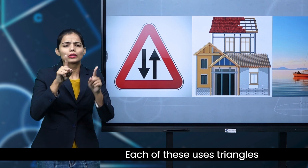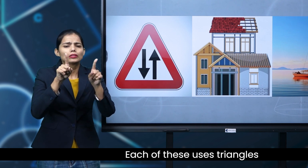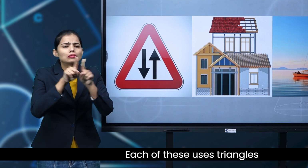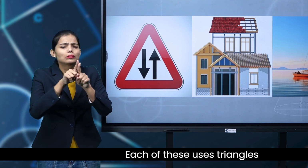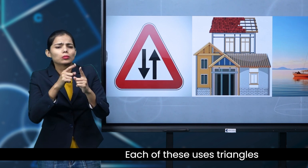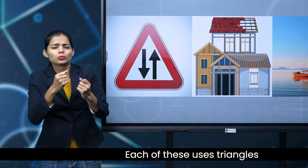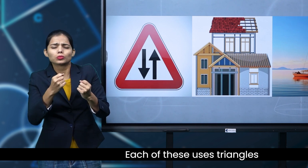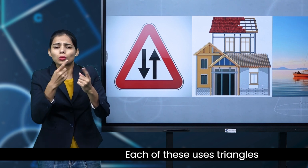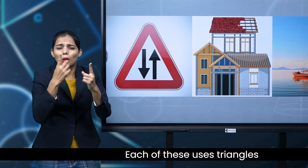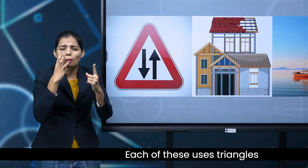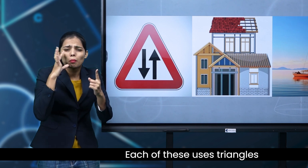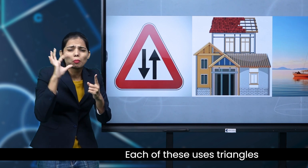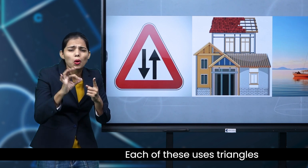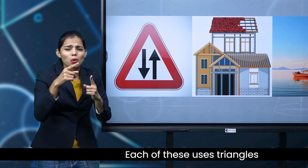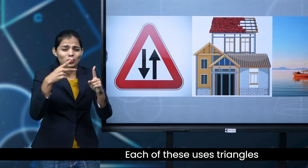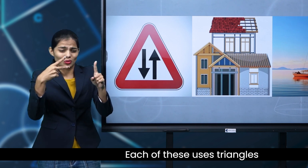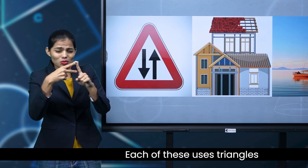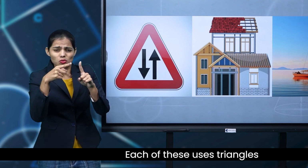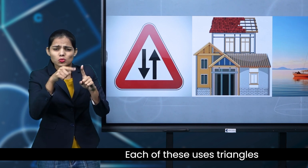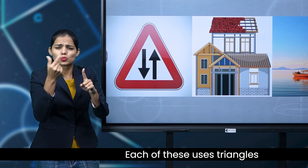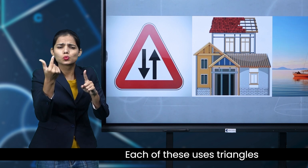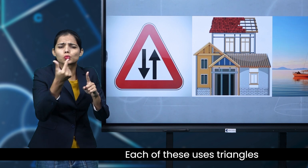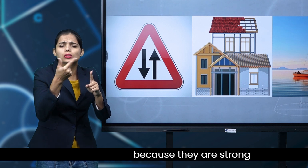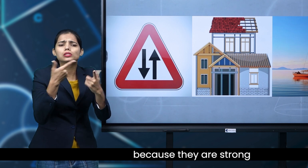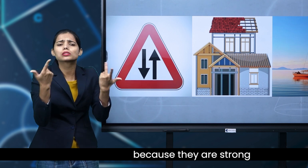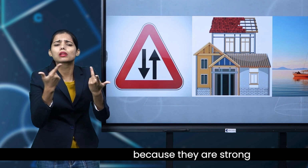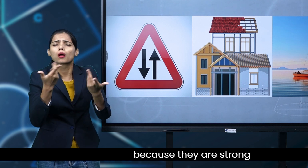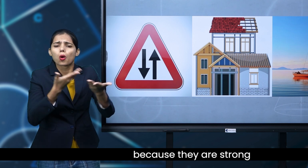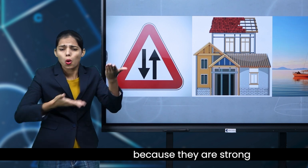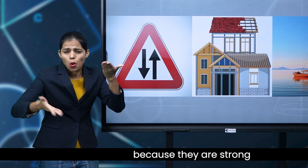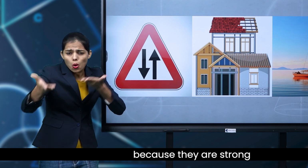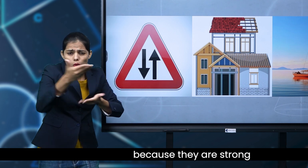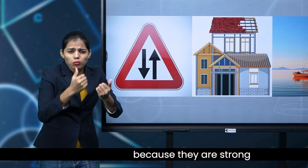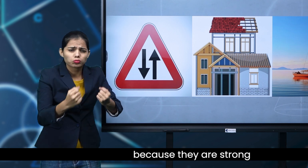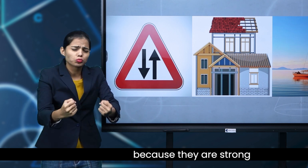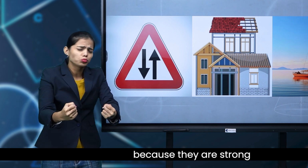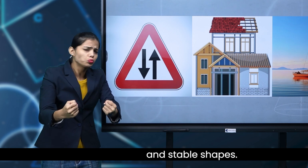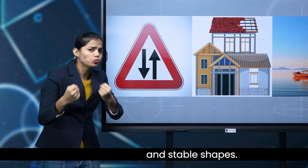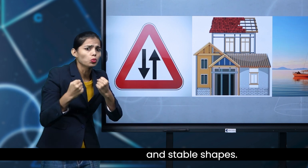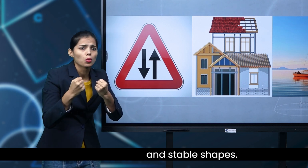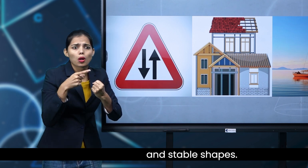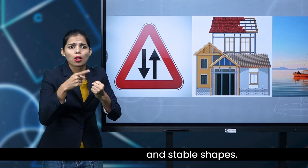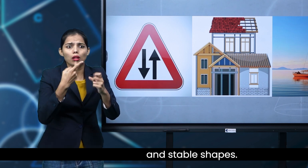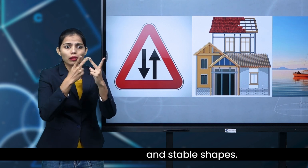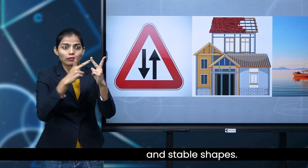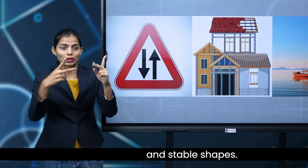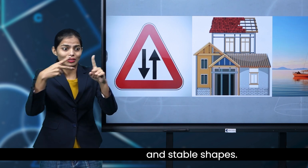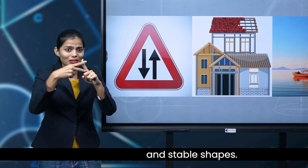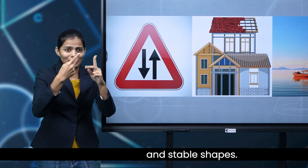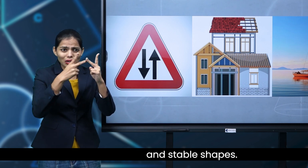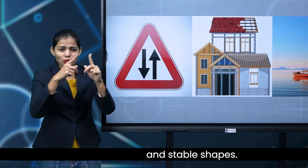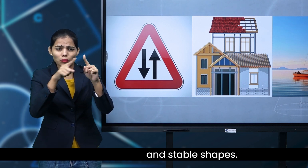Each of these uses triangles because they are strong and stable shapes.